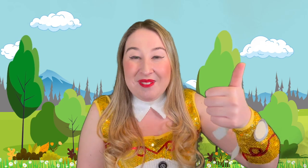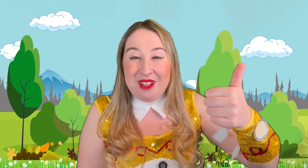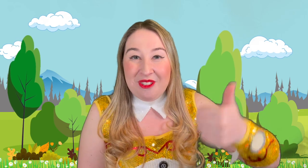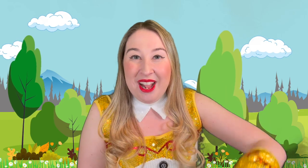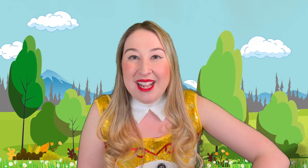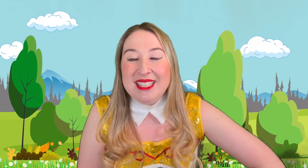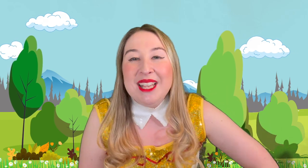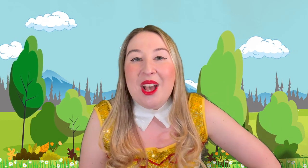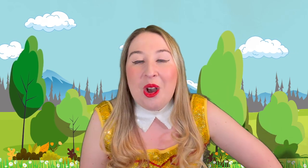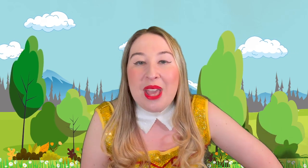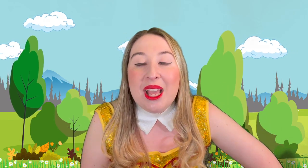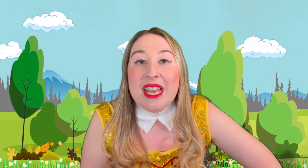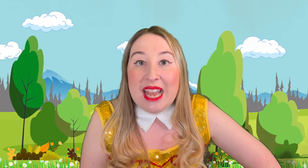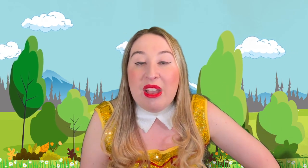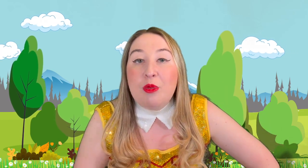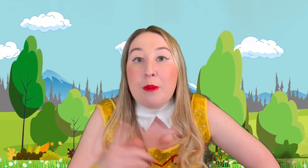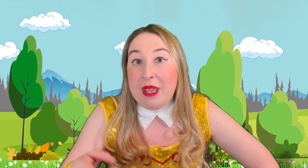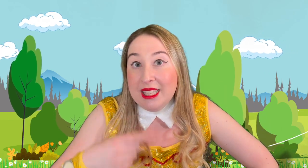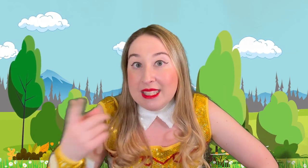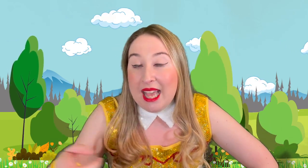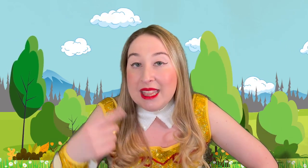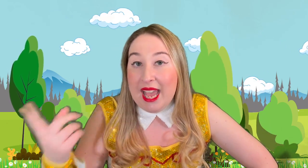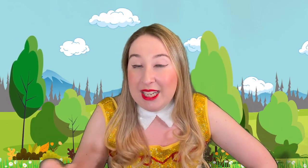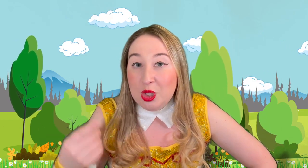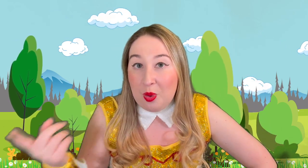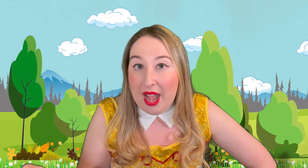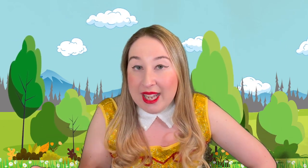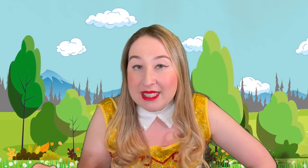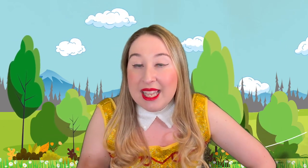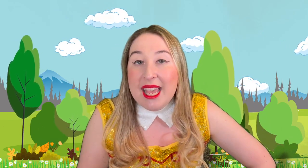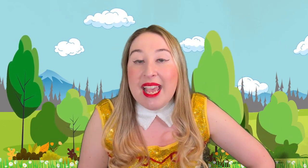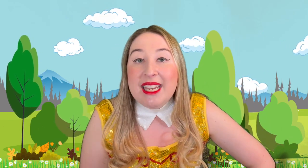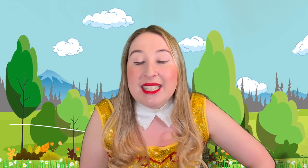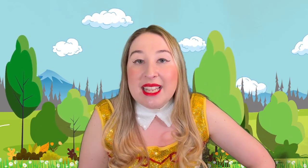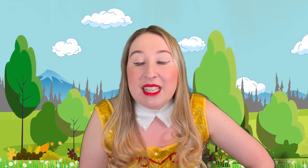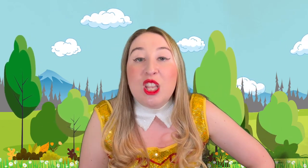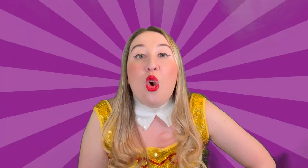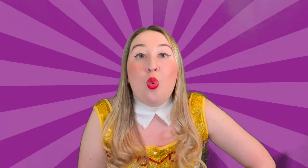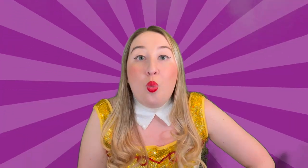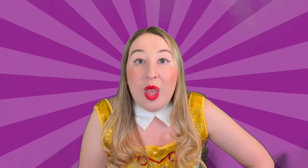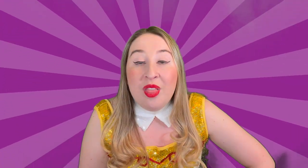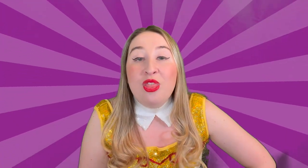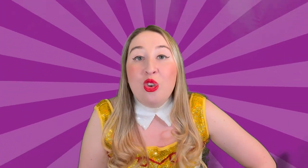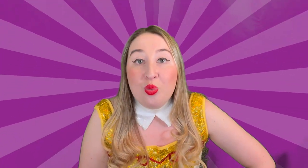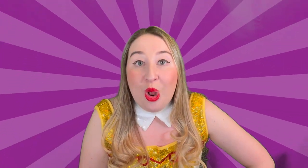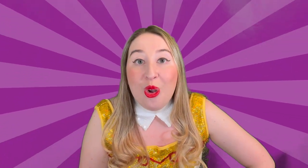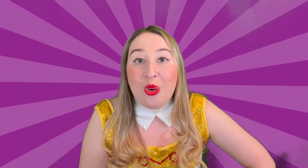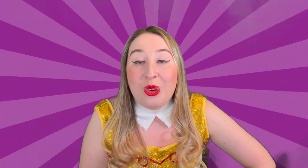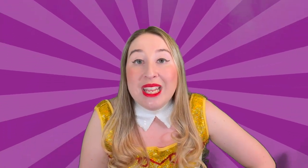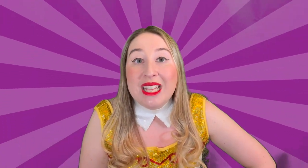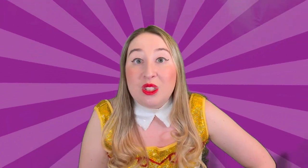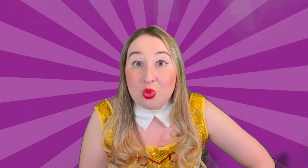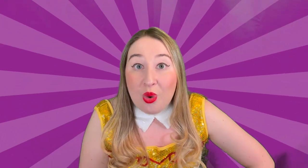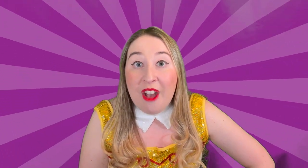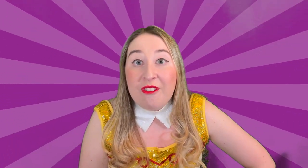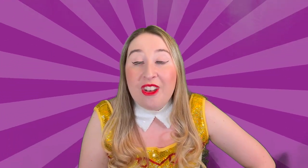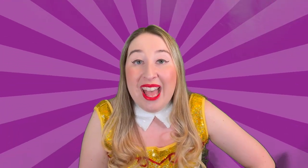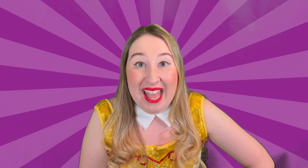my friends. Okay, now it repeats that line twice and it says, "When the road is rough